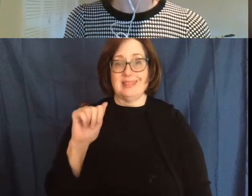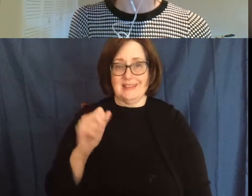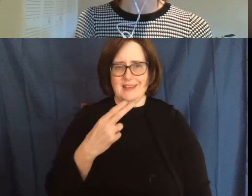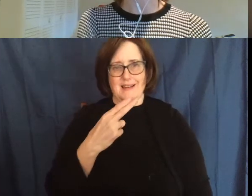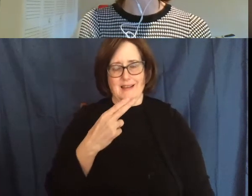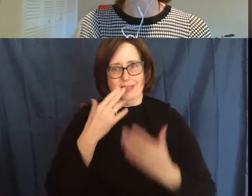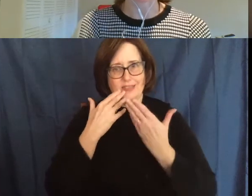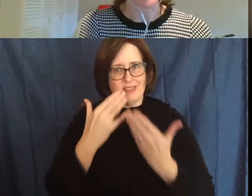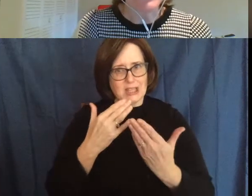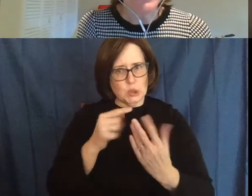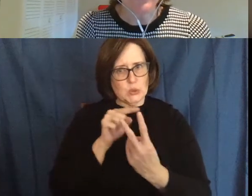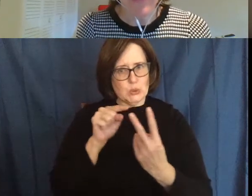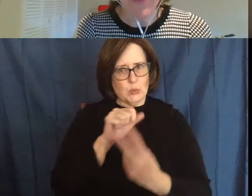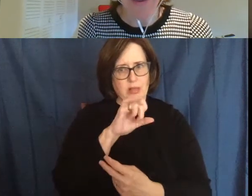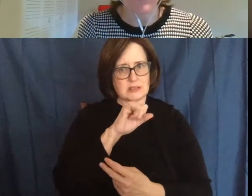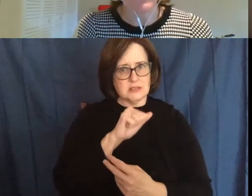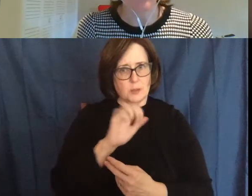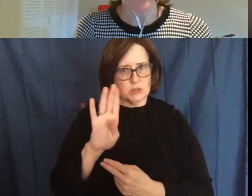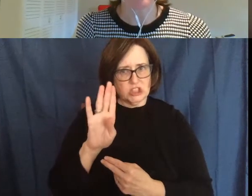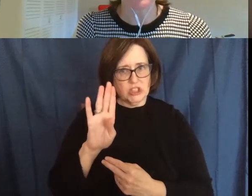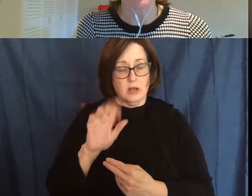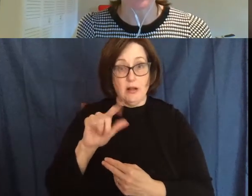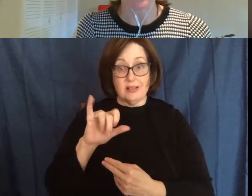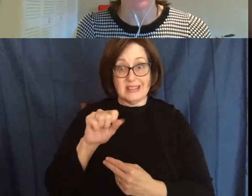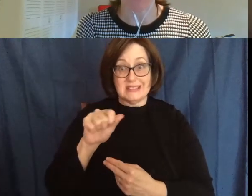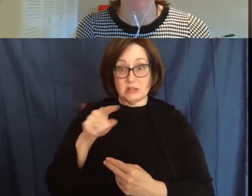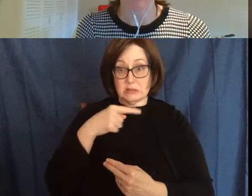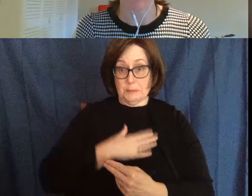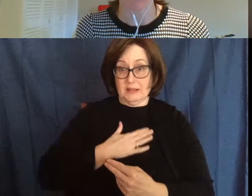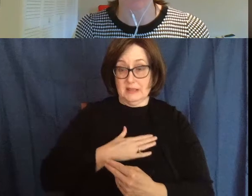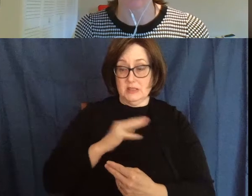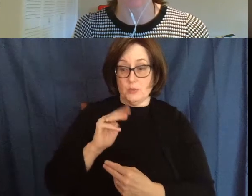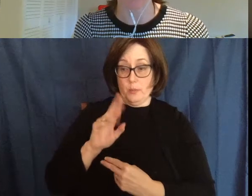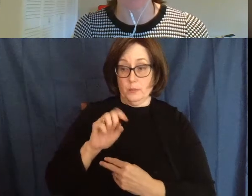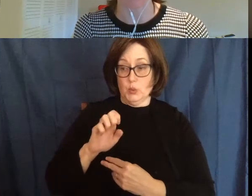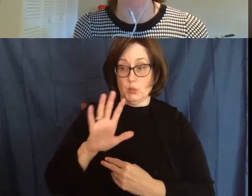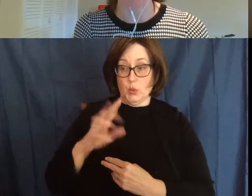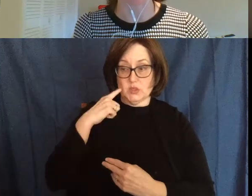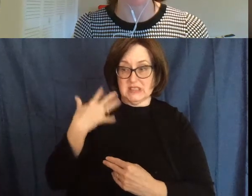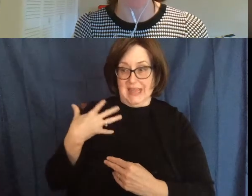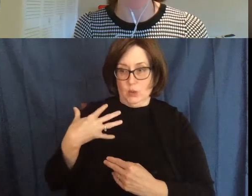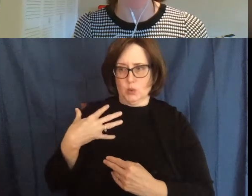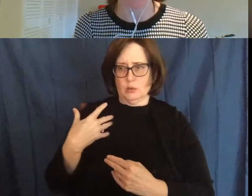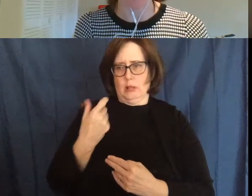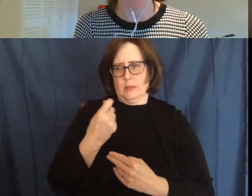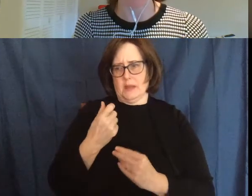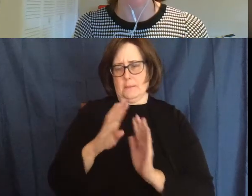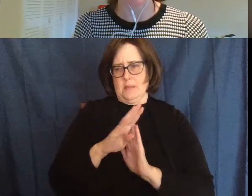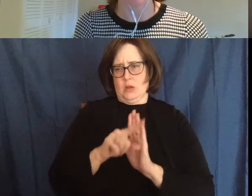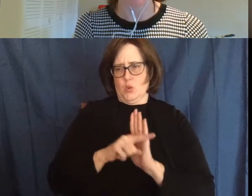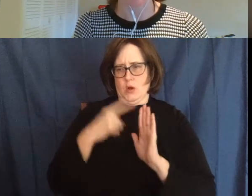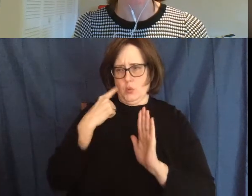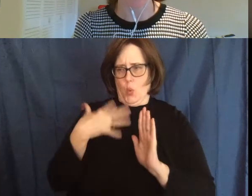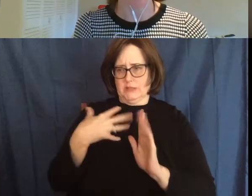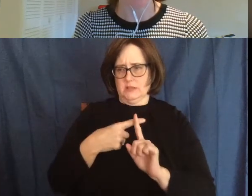That was such a wonderful presentation. Alisa, if I may ask, if you could please mute yourself. We're getting a little bit of feedback, I think, from your